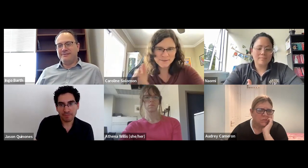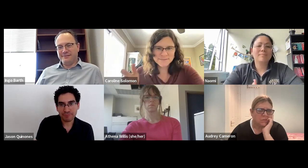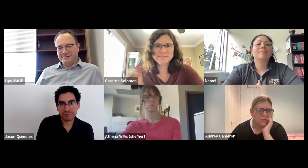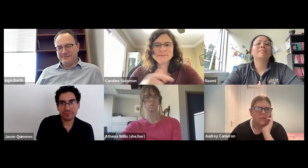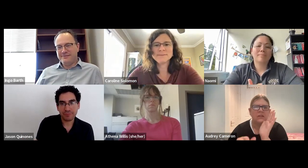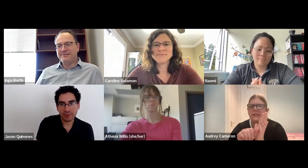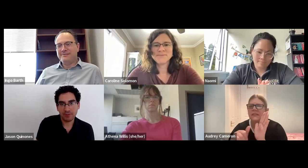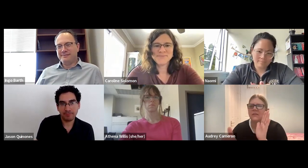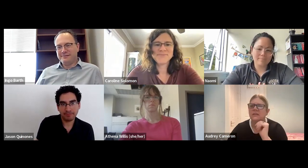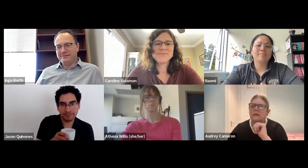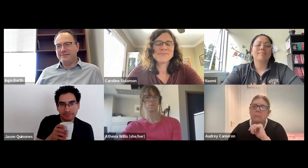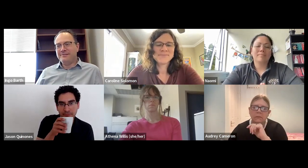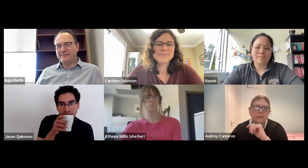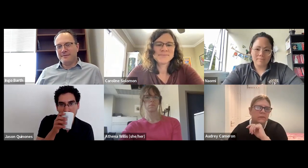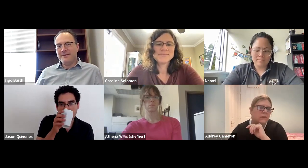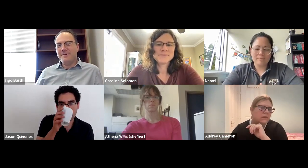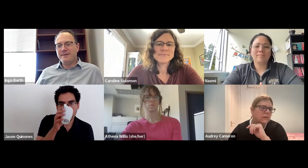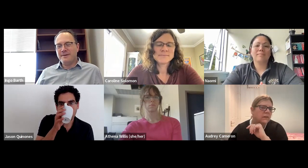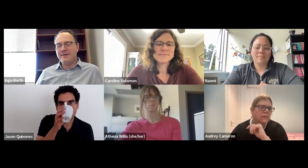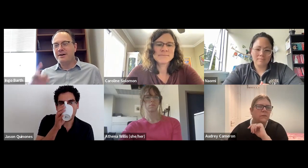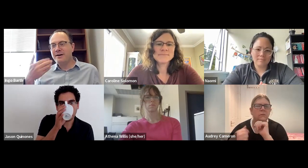For example, the sequence, a DNA sequence.